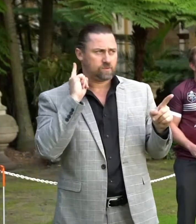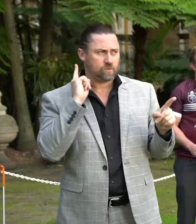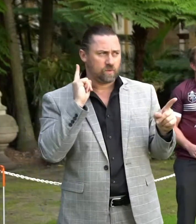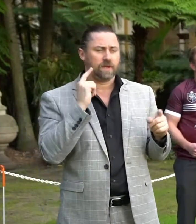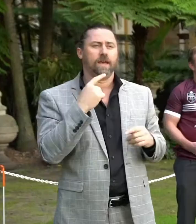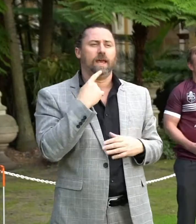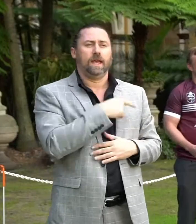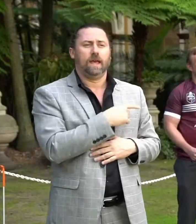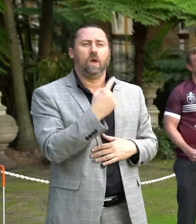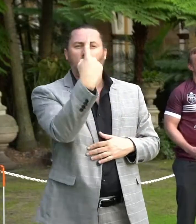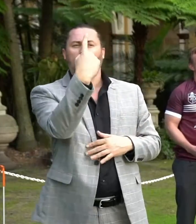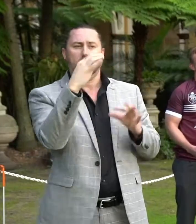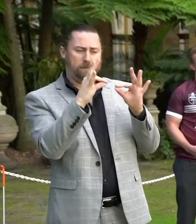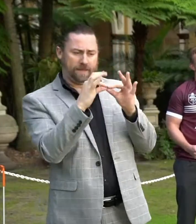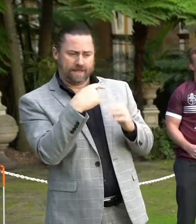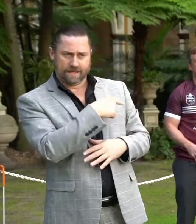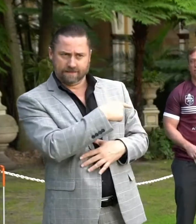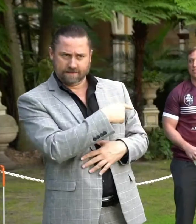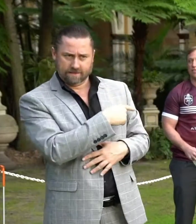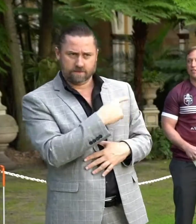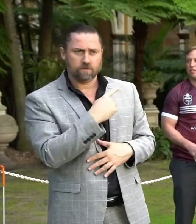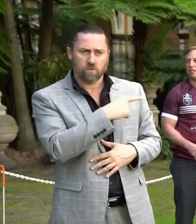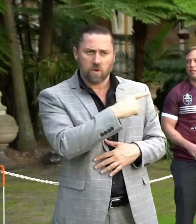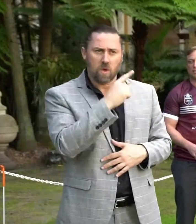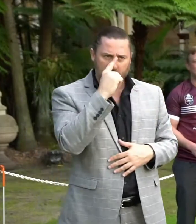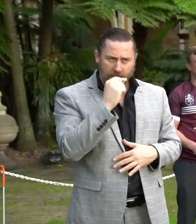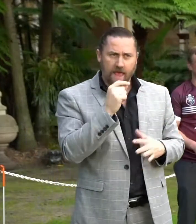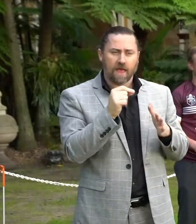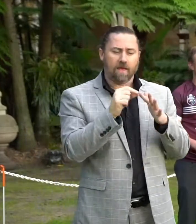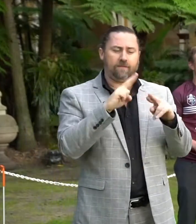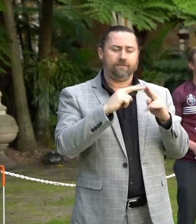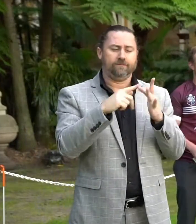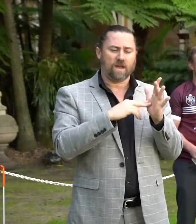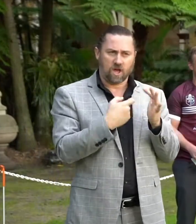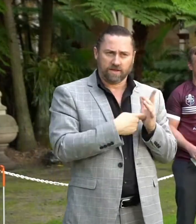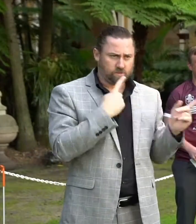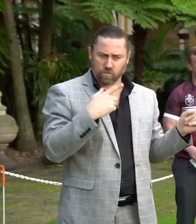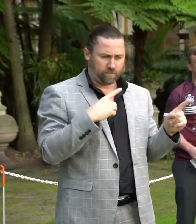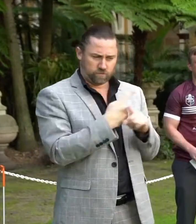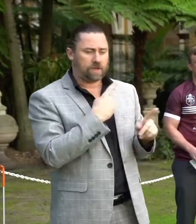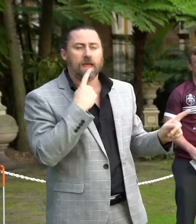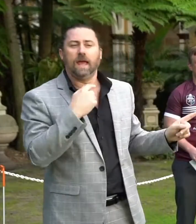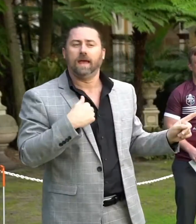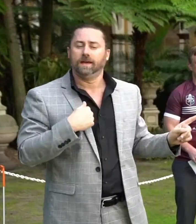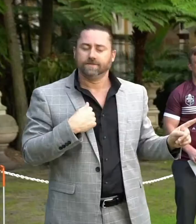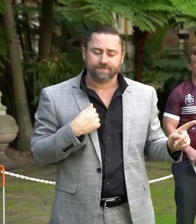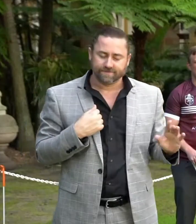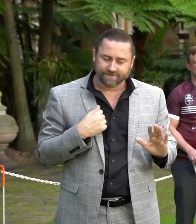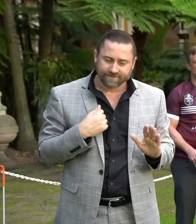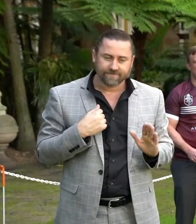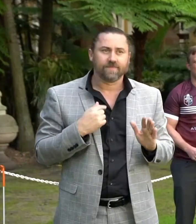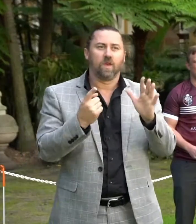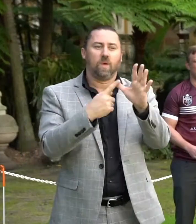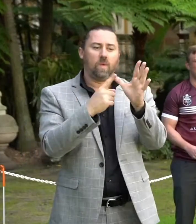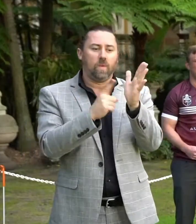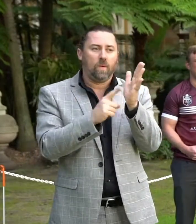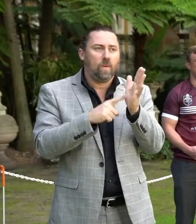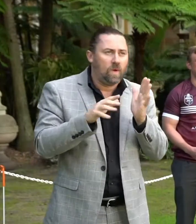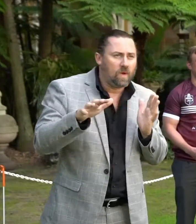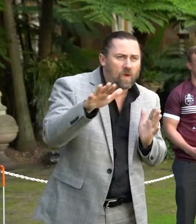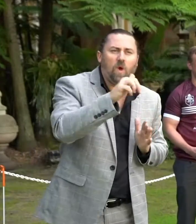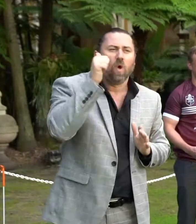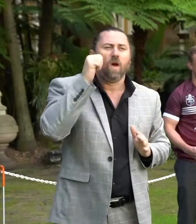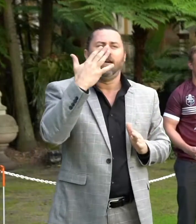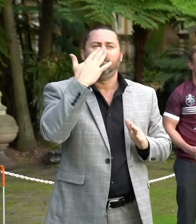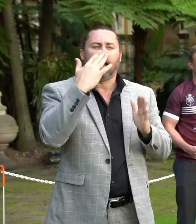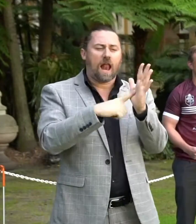in the 1B category and we were told to Pfizer. So I am encouraging all of our frontline